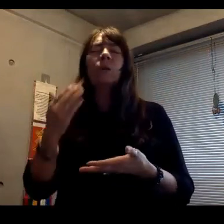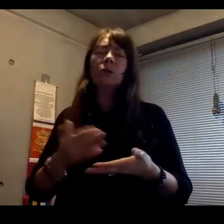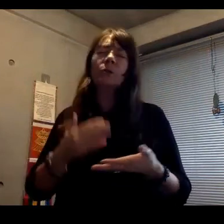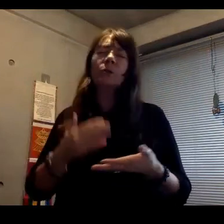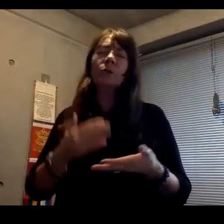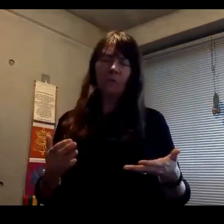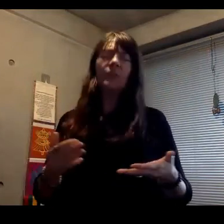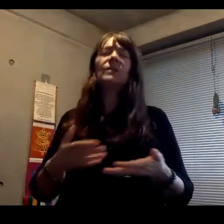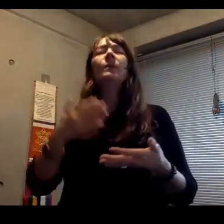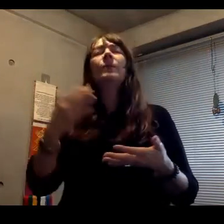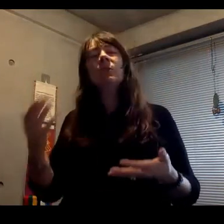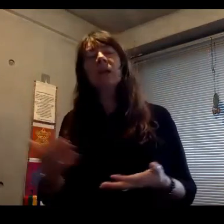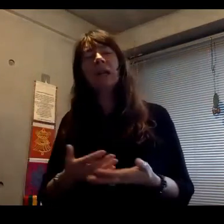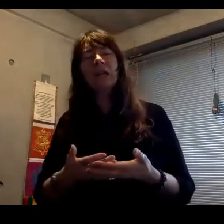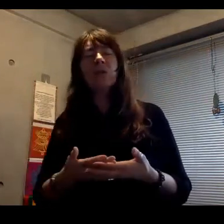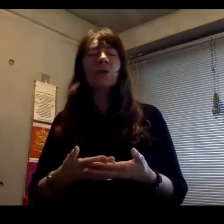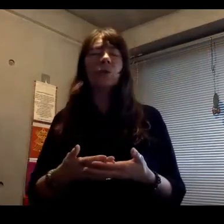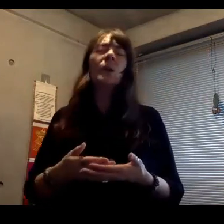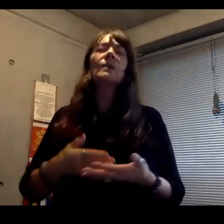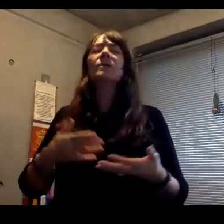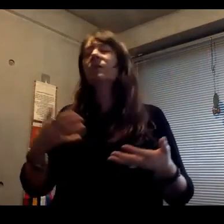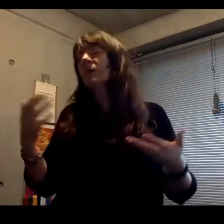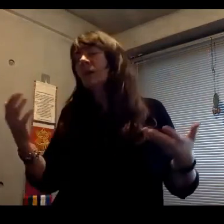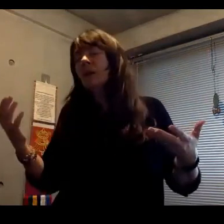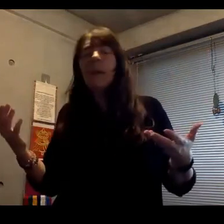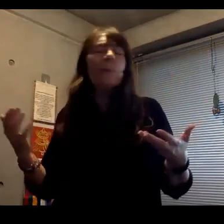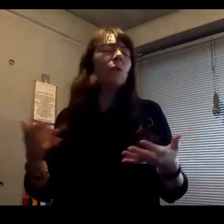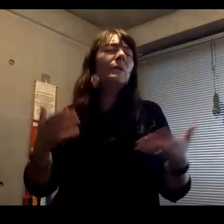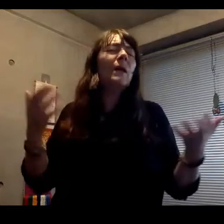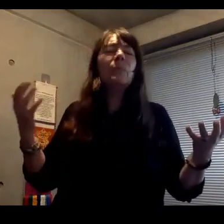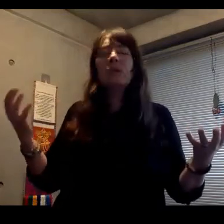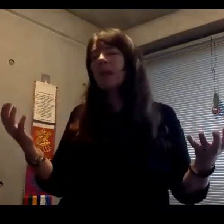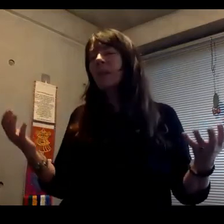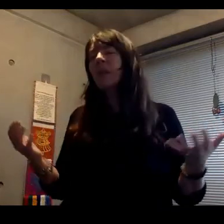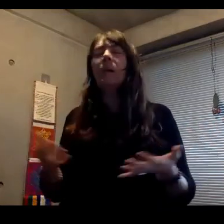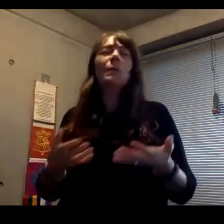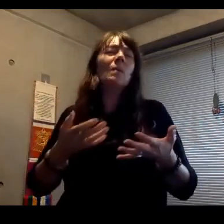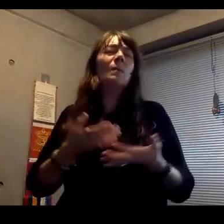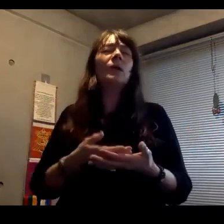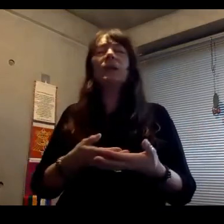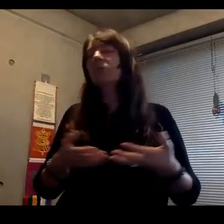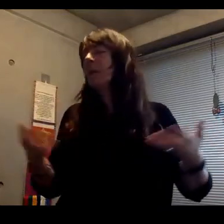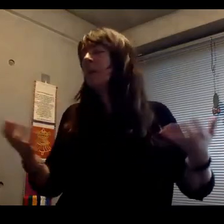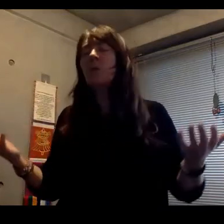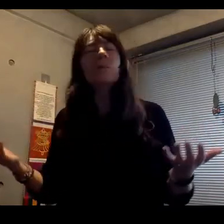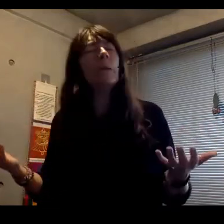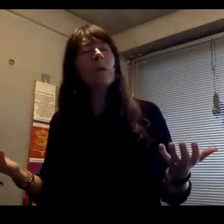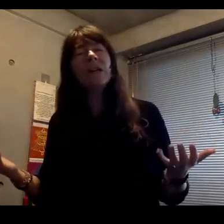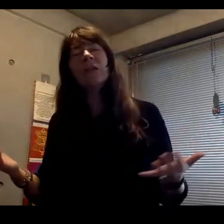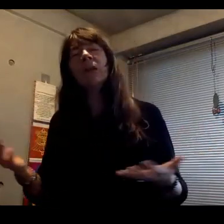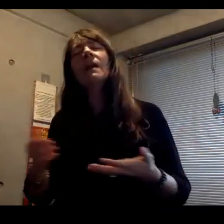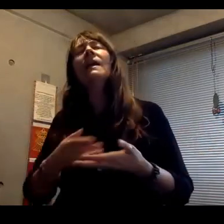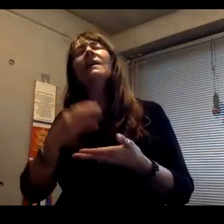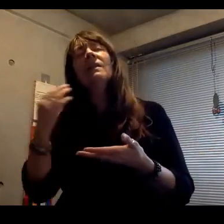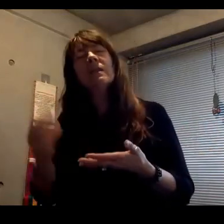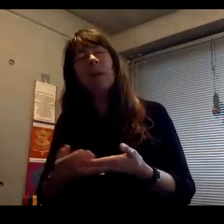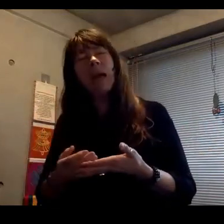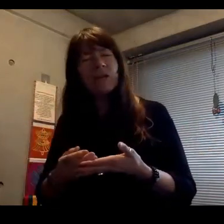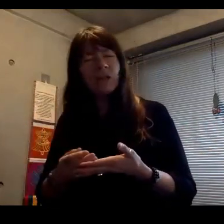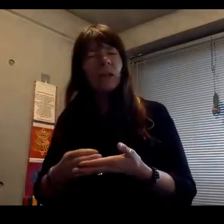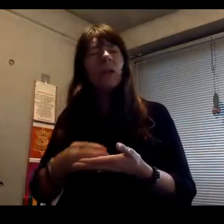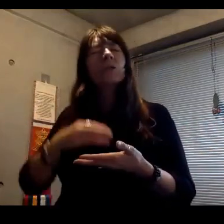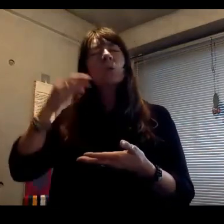see what you can do, to see what you can get into. So maybe you'll remember something, maybe you'll remember a little, maybe you won't remember anything. It